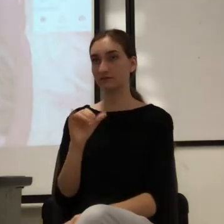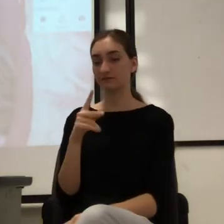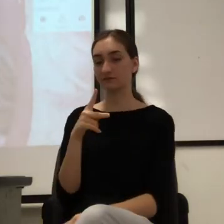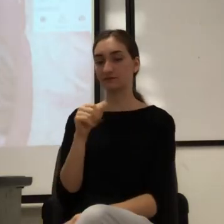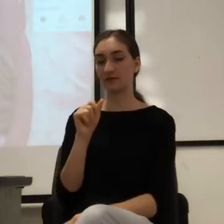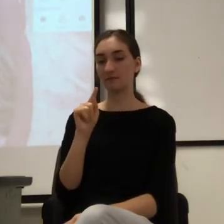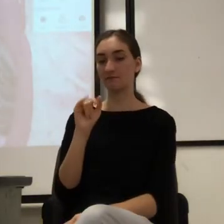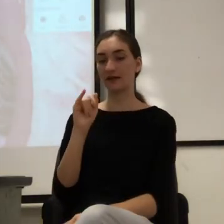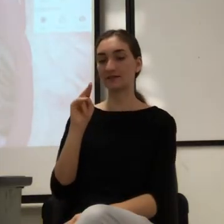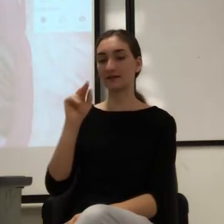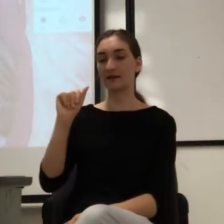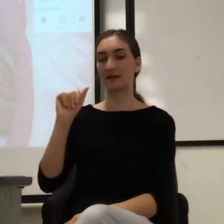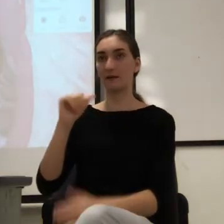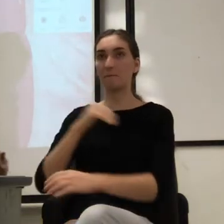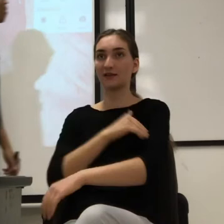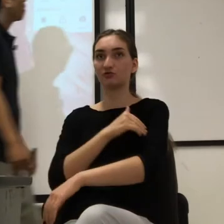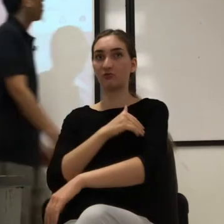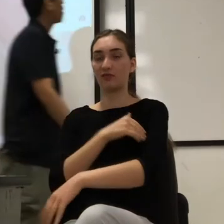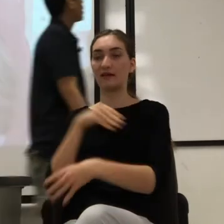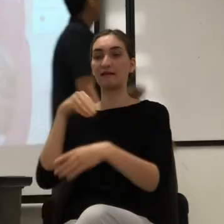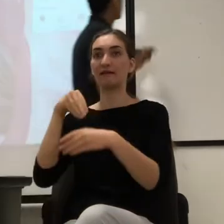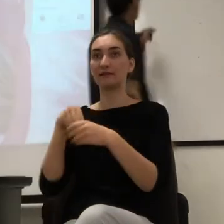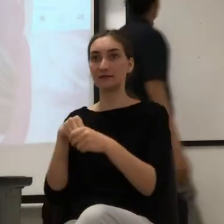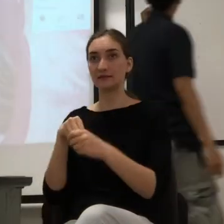Pectinate muscle on the inside of an auricle.